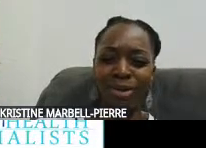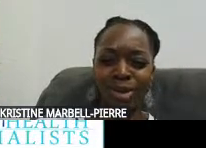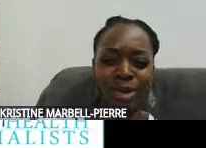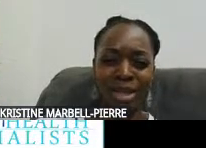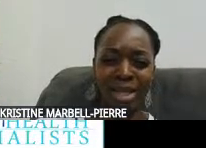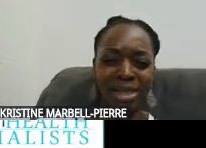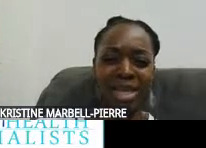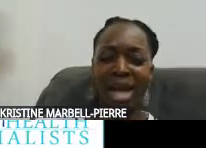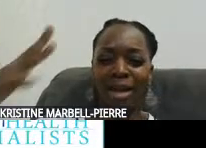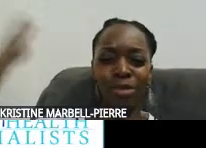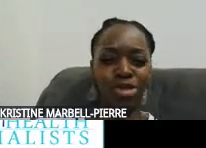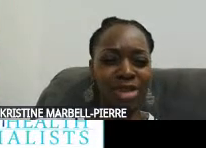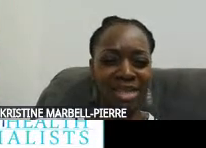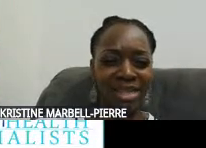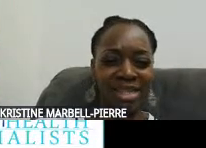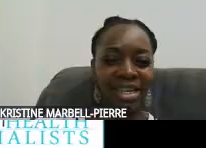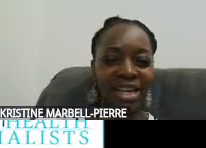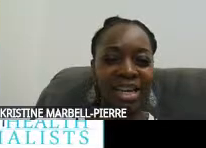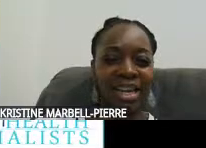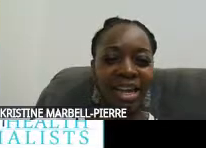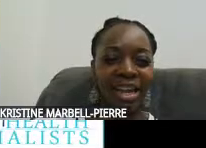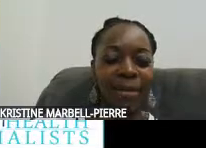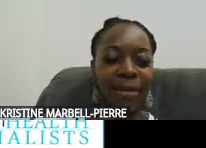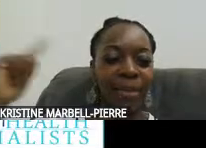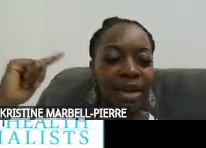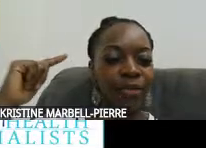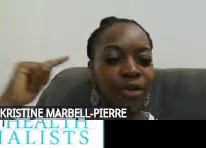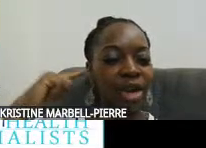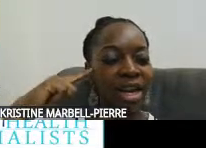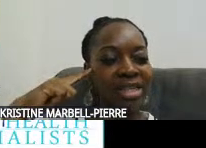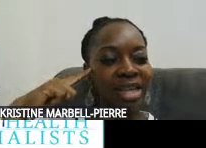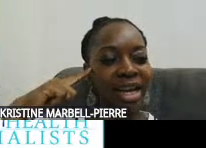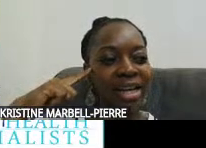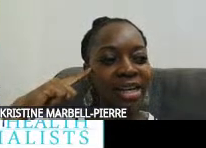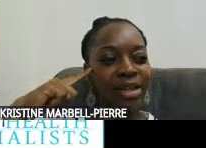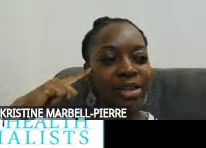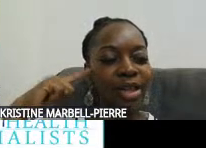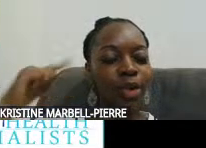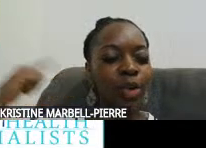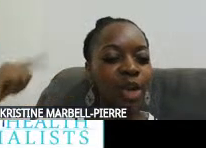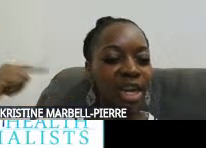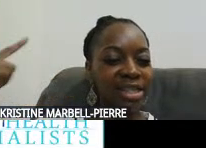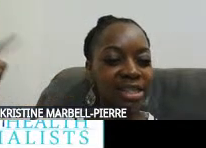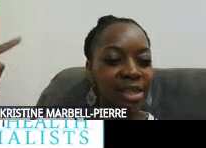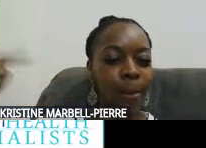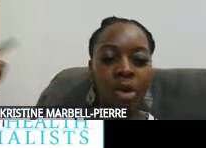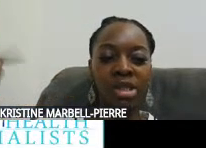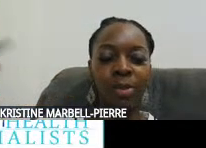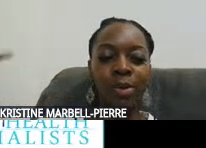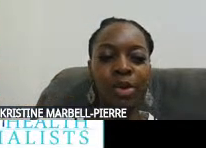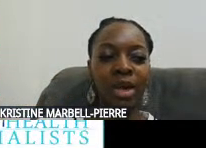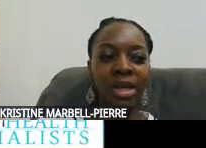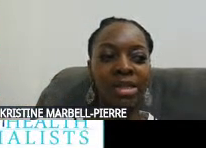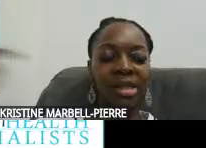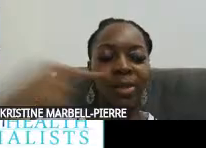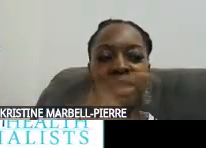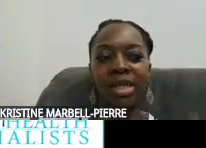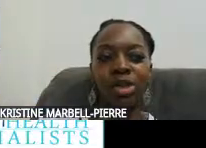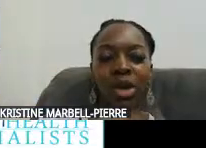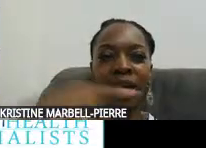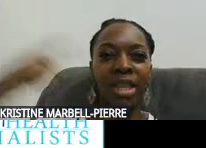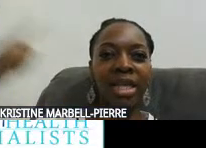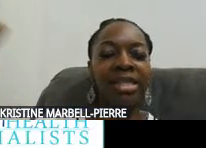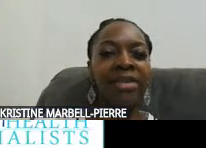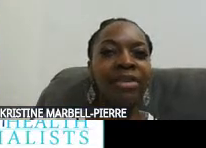basa, what's all this? I'm stressed. But if you realize that the noise, the multiple noise, this person